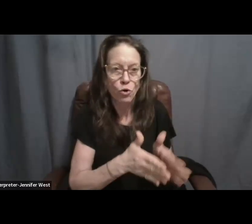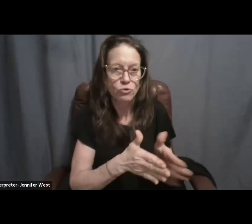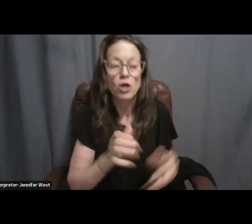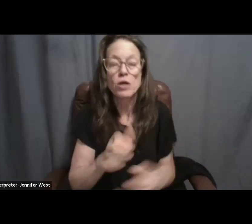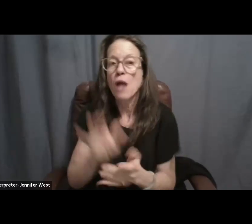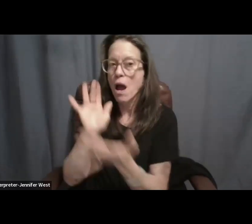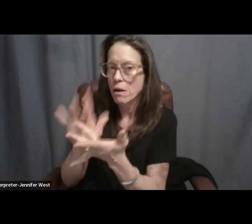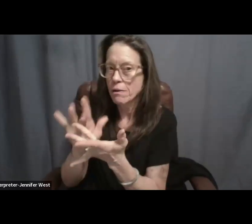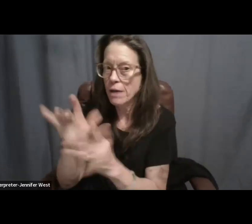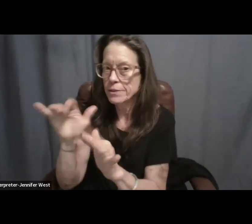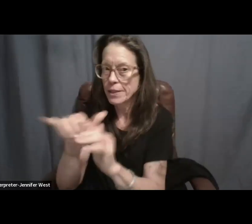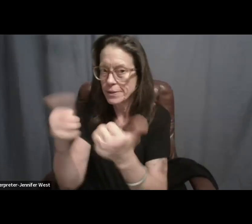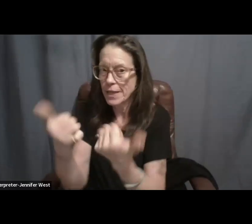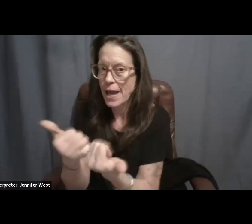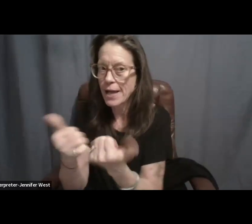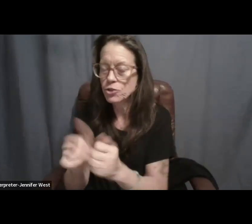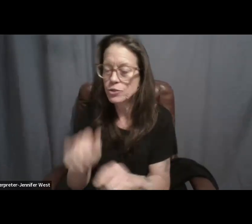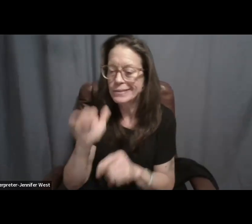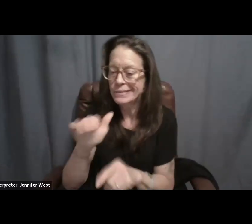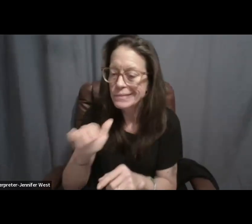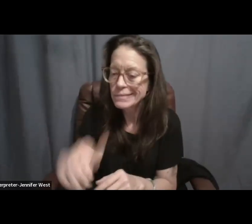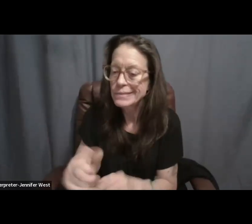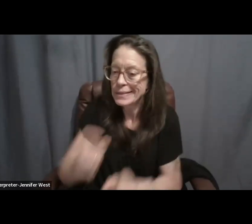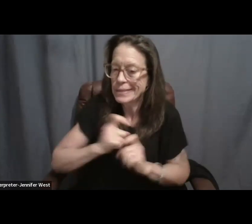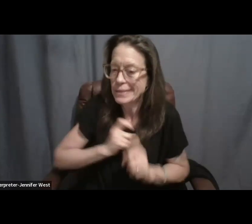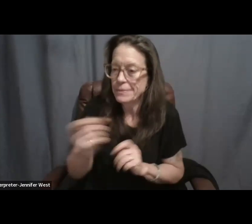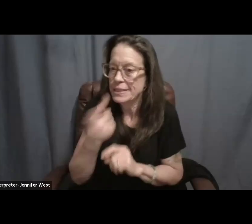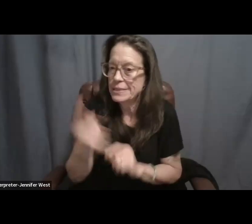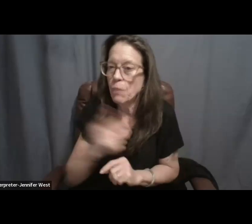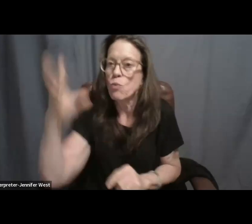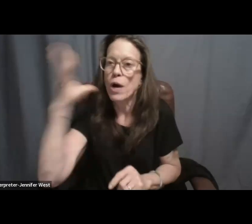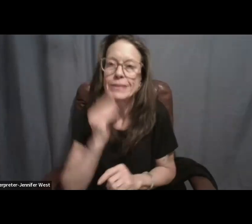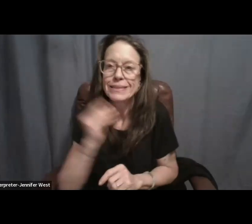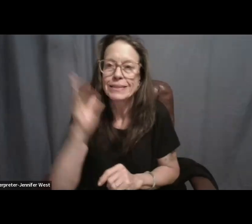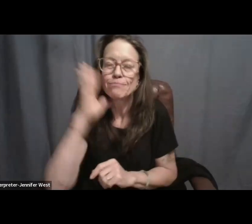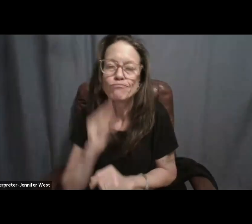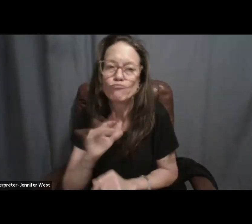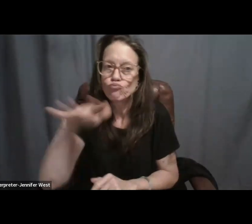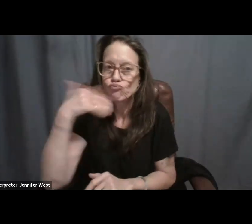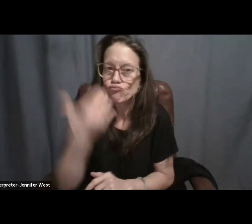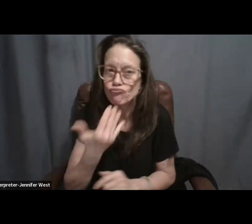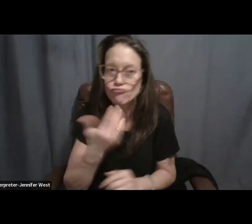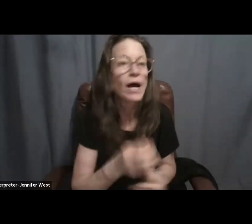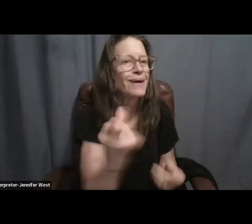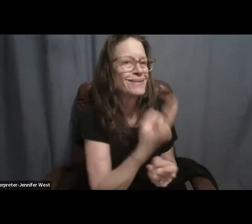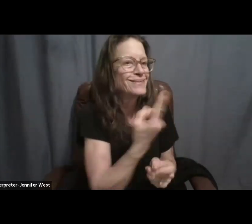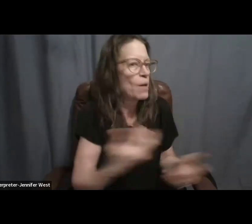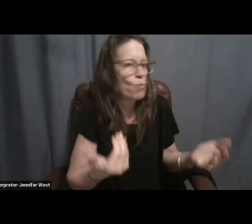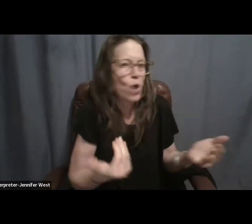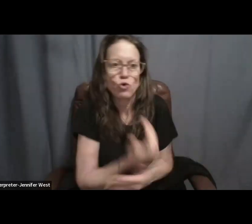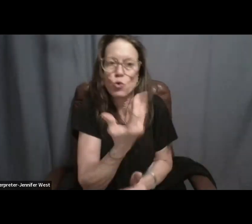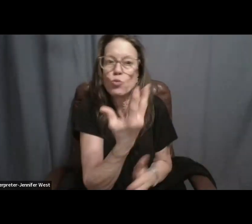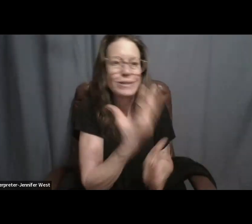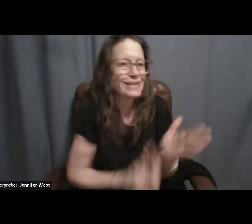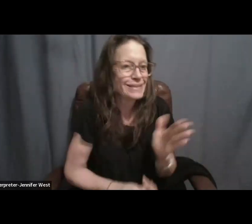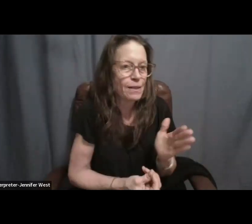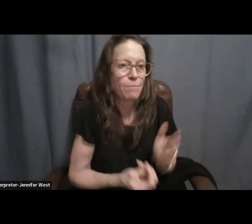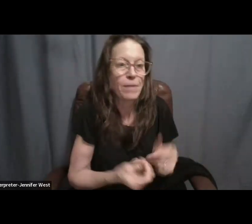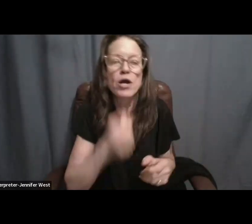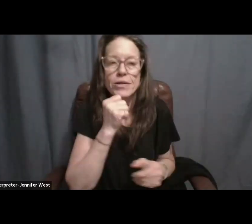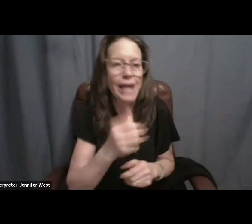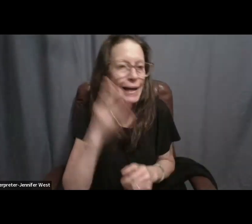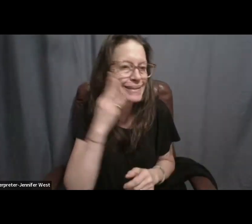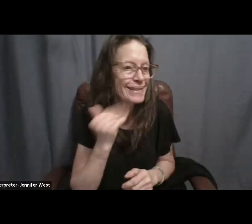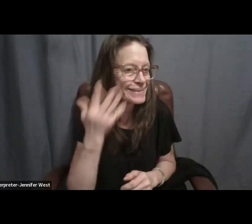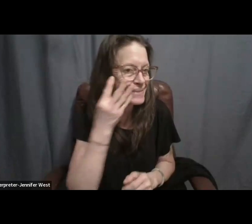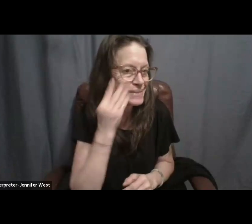is experienced and not somebody who is new. I had somebody new, they disappeared. I don't know where. So we got